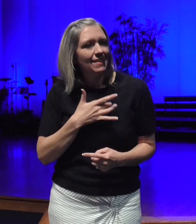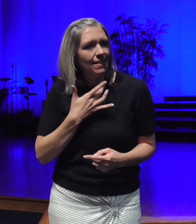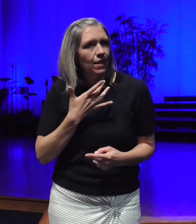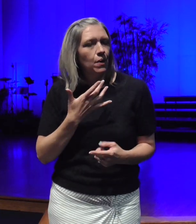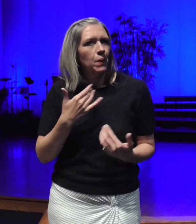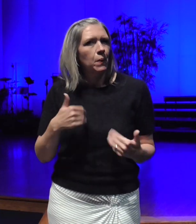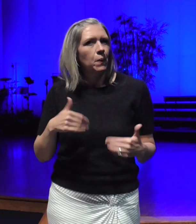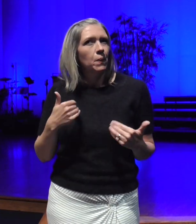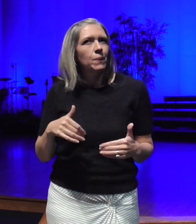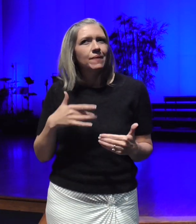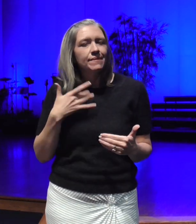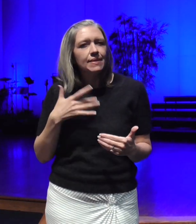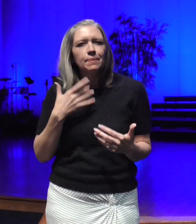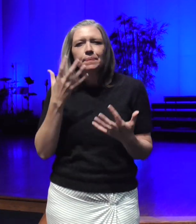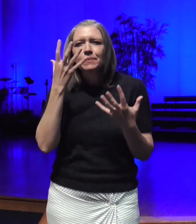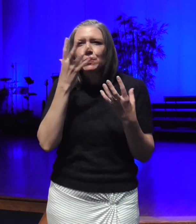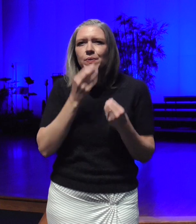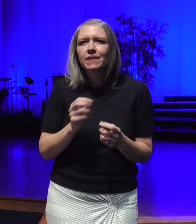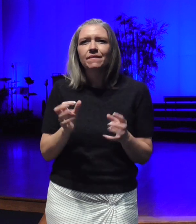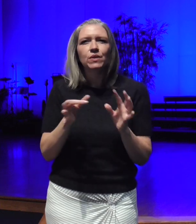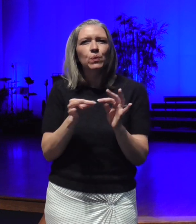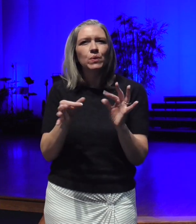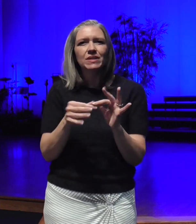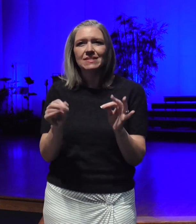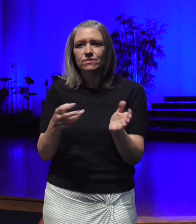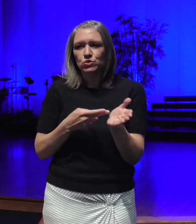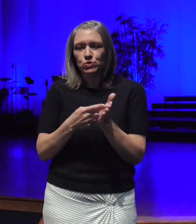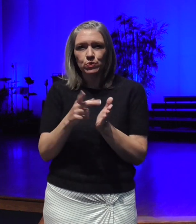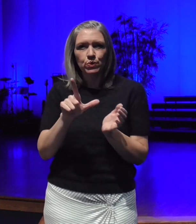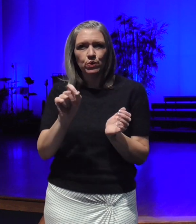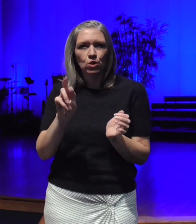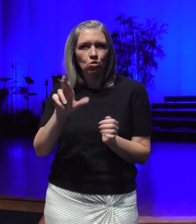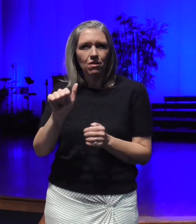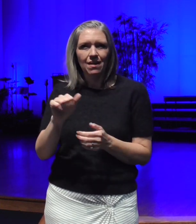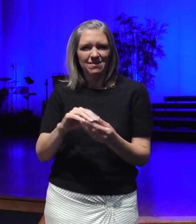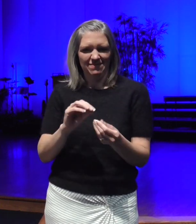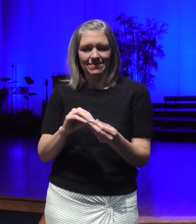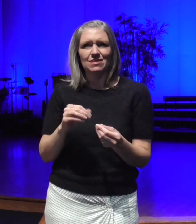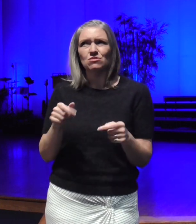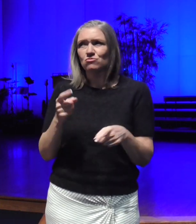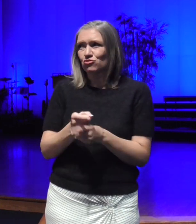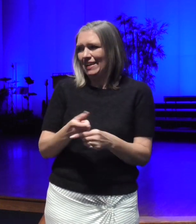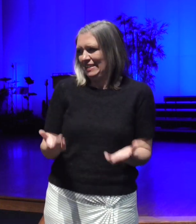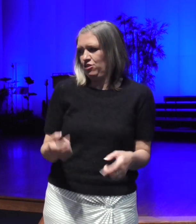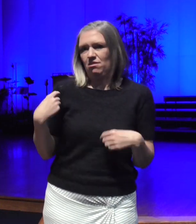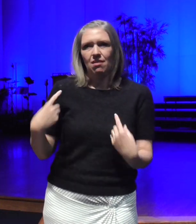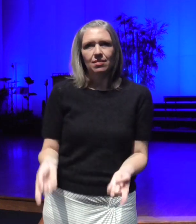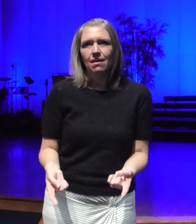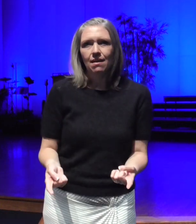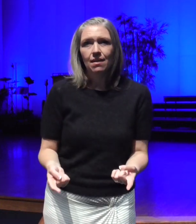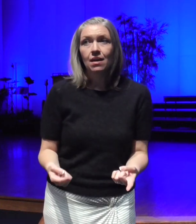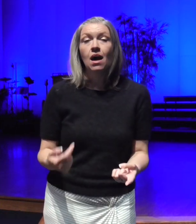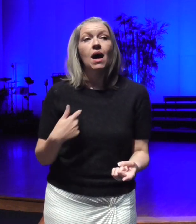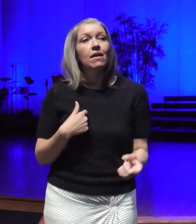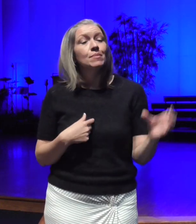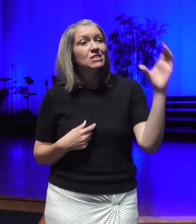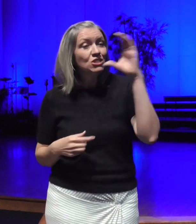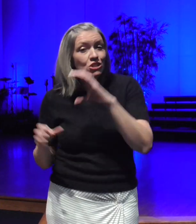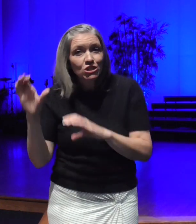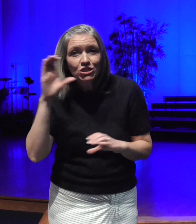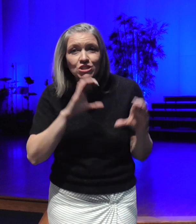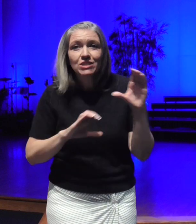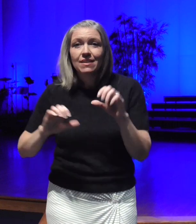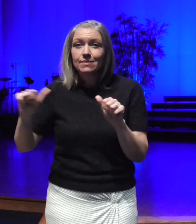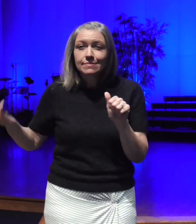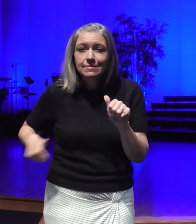those beautiful words of truth that Laura sang to us. It's been right here all along. I've been searching and trying to find